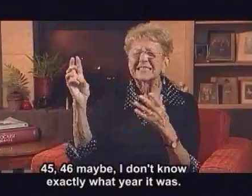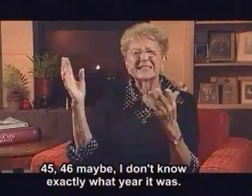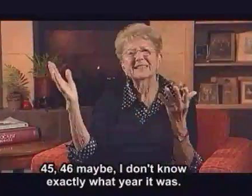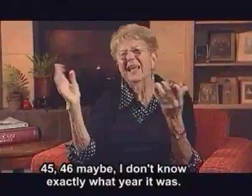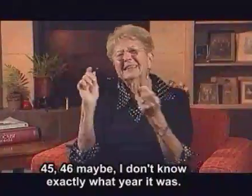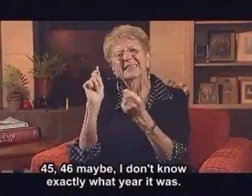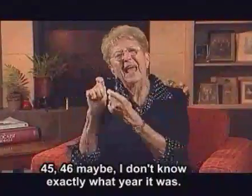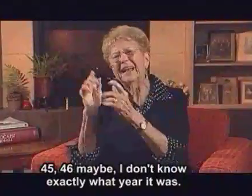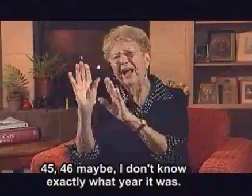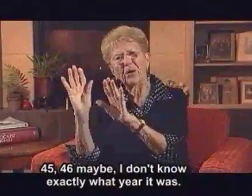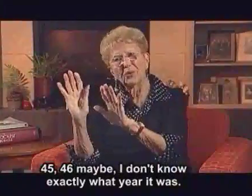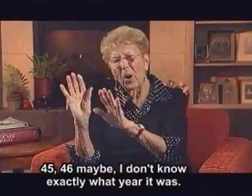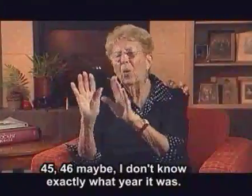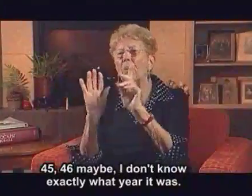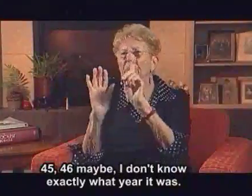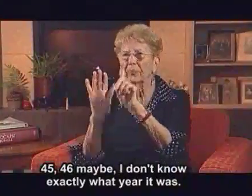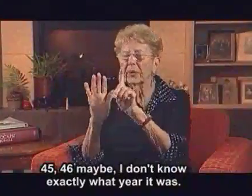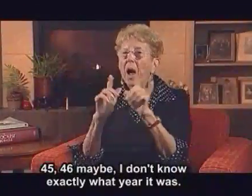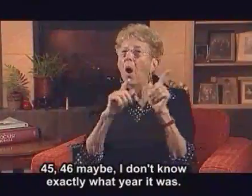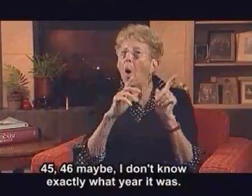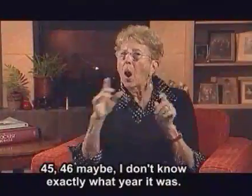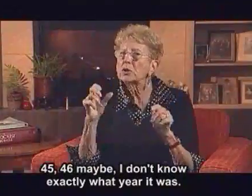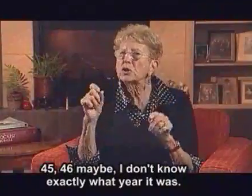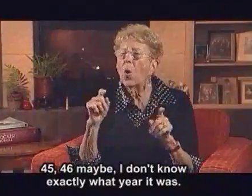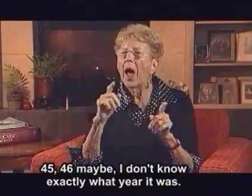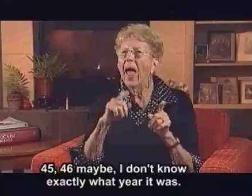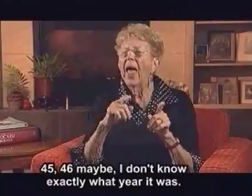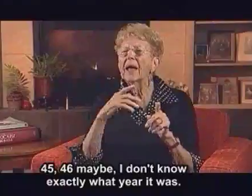45, 46 maybe. I don't know exactly what year it was.